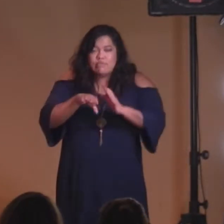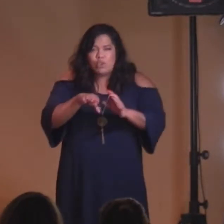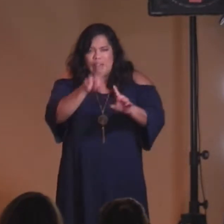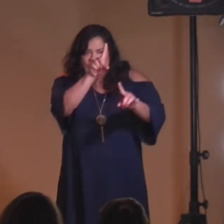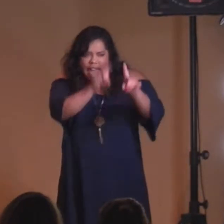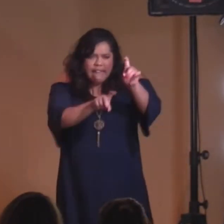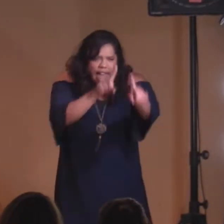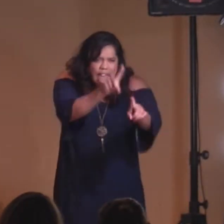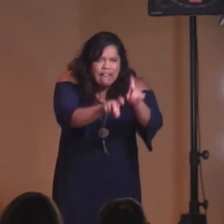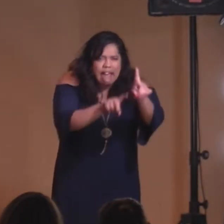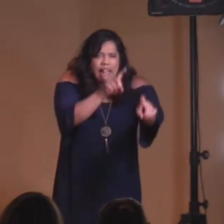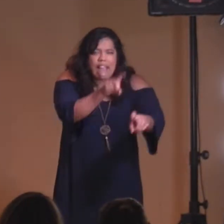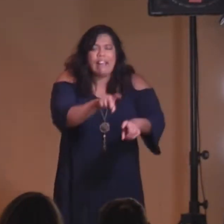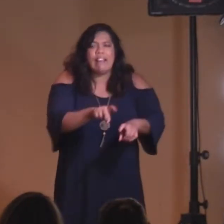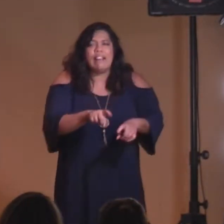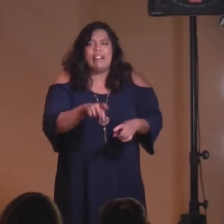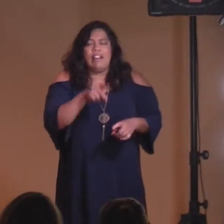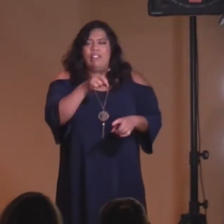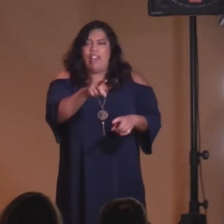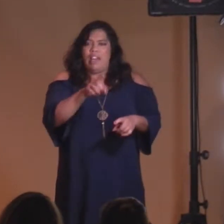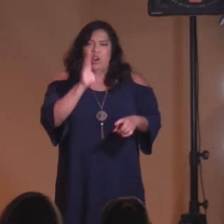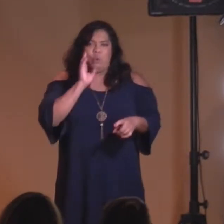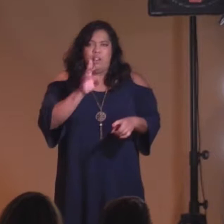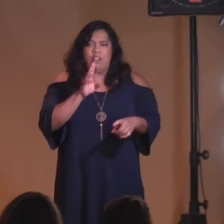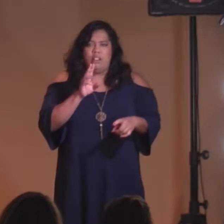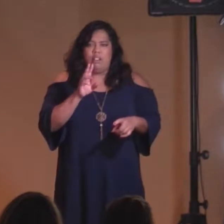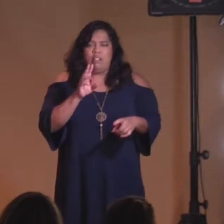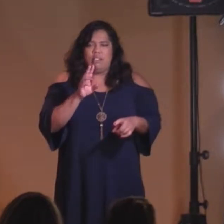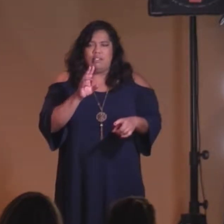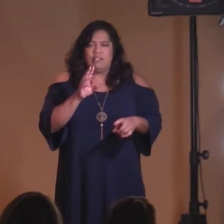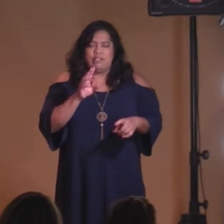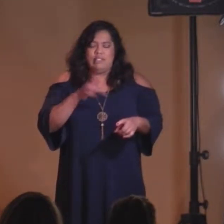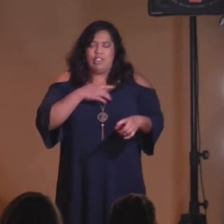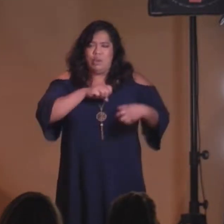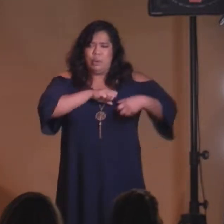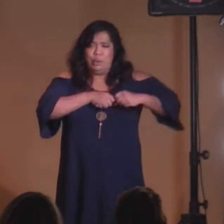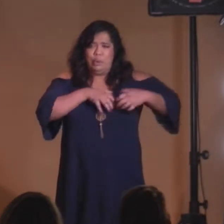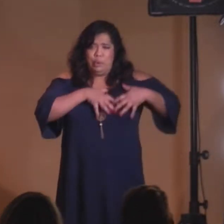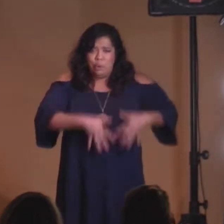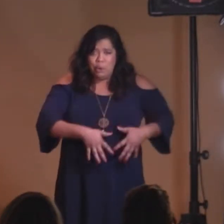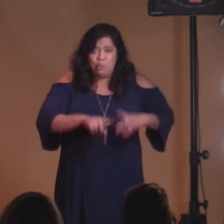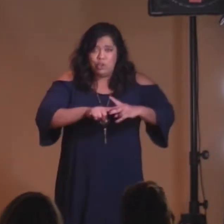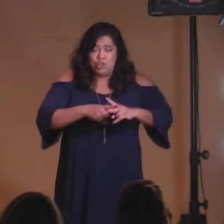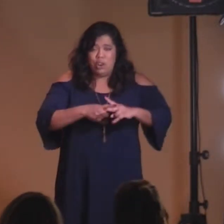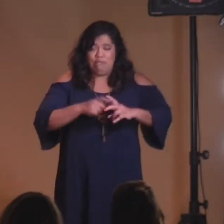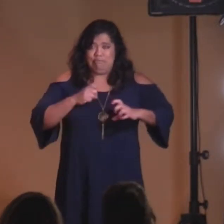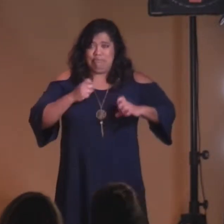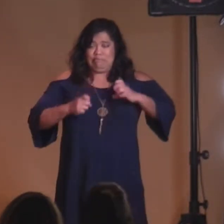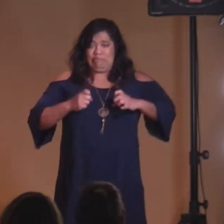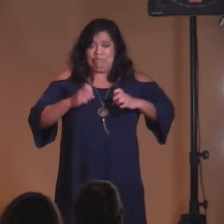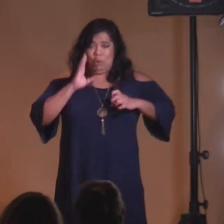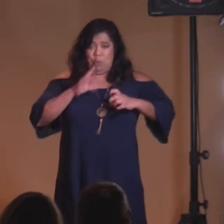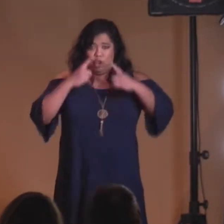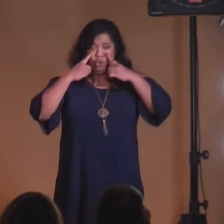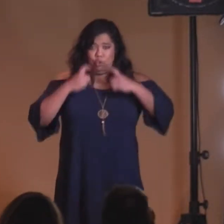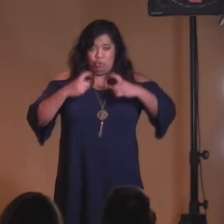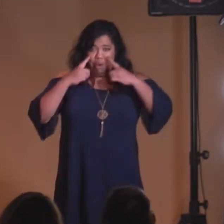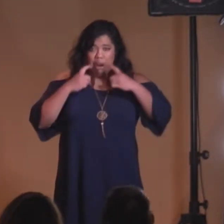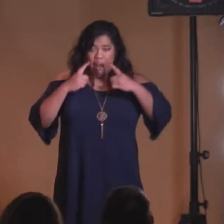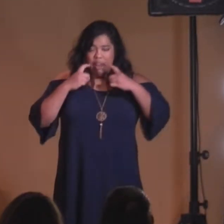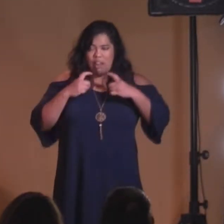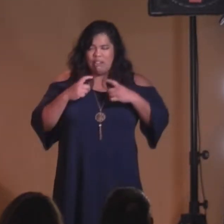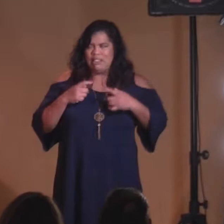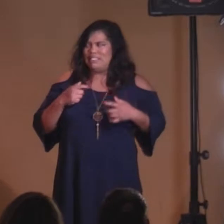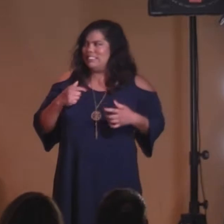them questions that are going to make them break down on film. And she was like, yeah, that's it